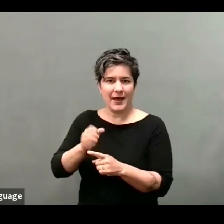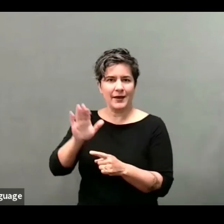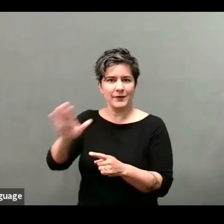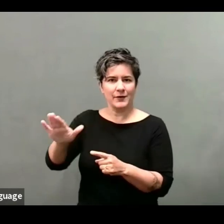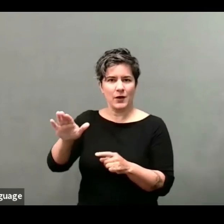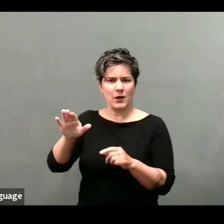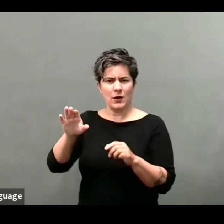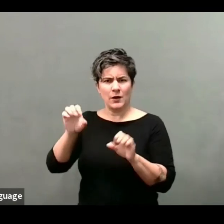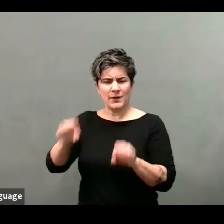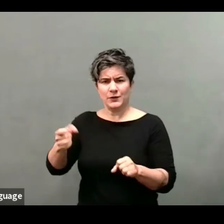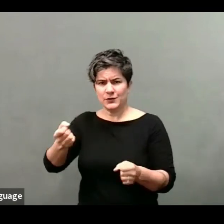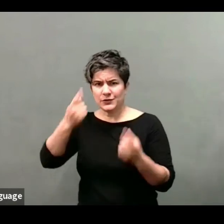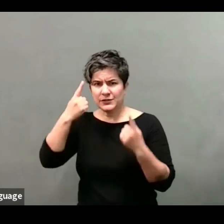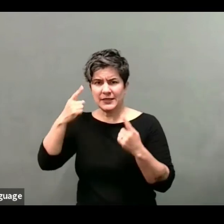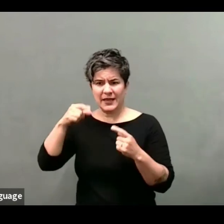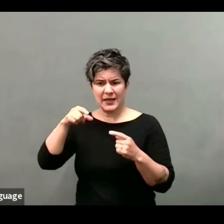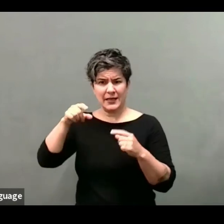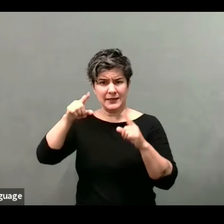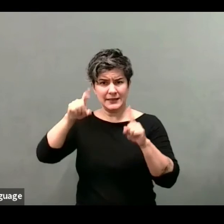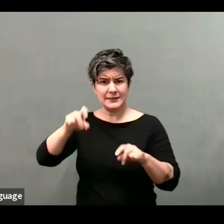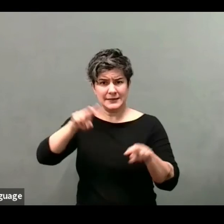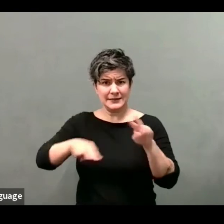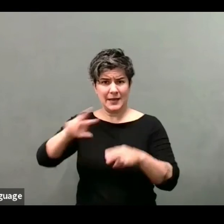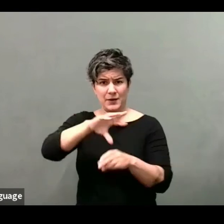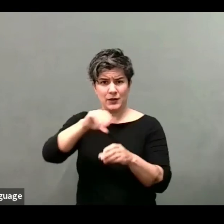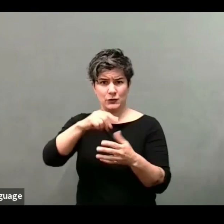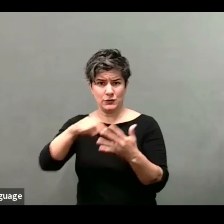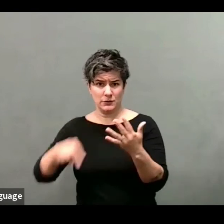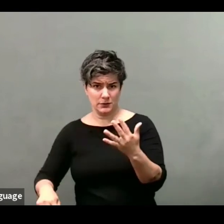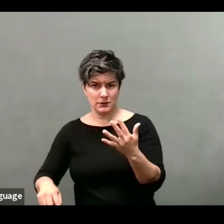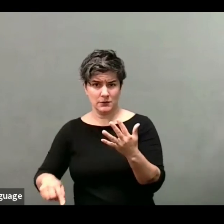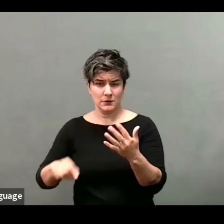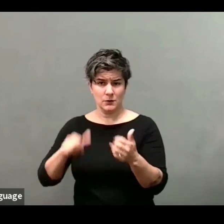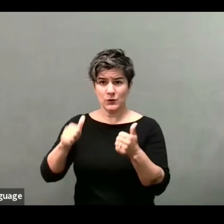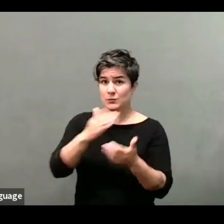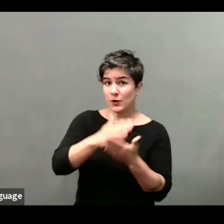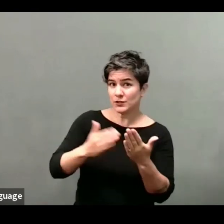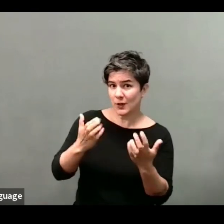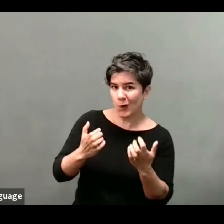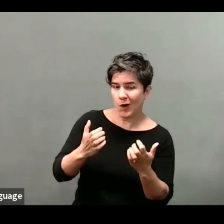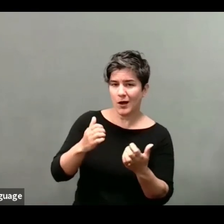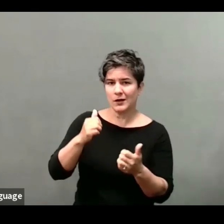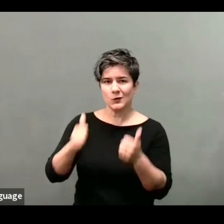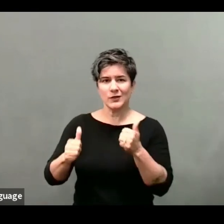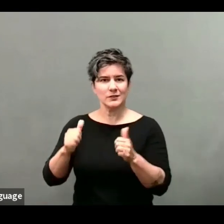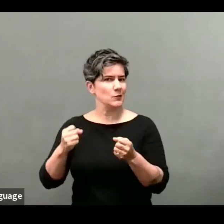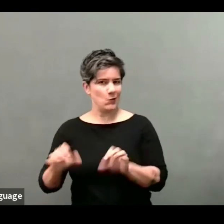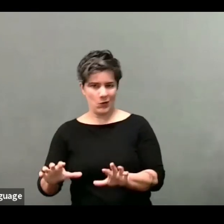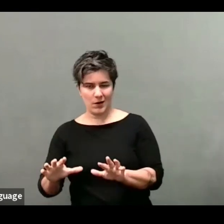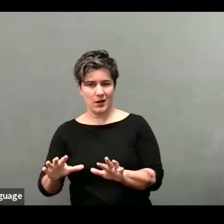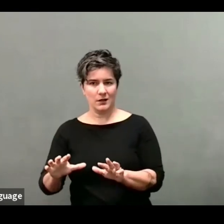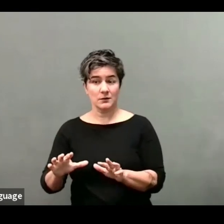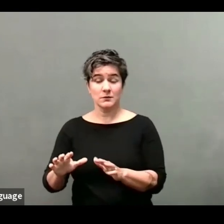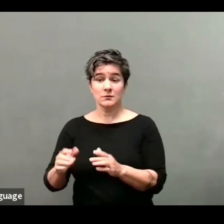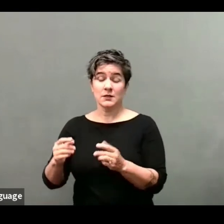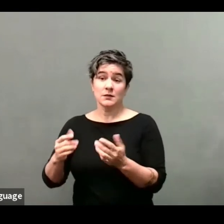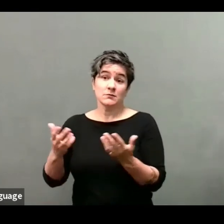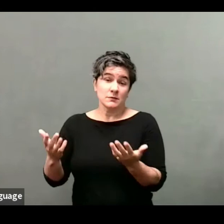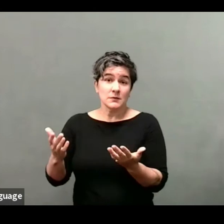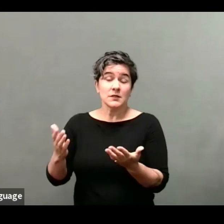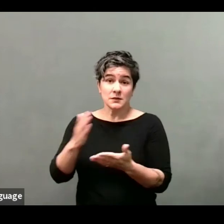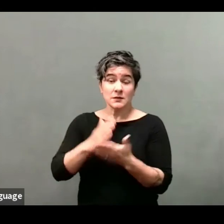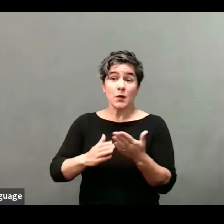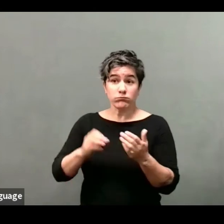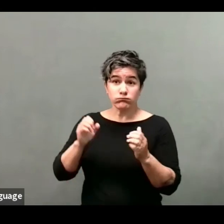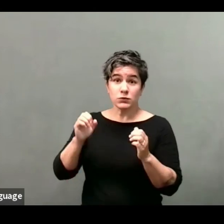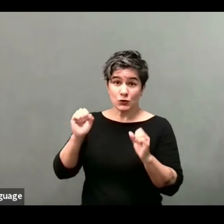exam entails and decide whether or not they want the exam or parts of the exam. And and the other side of the spectrum